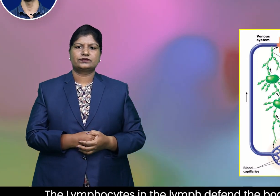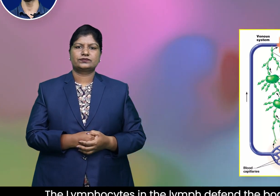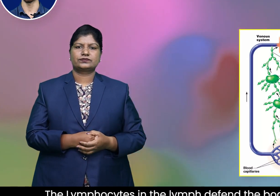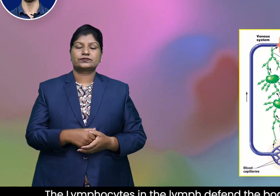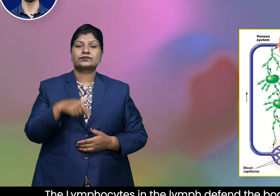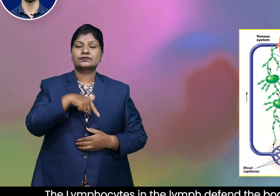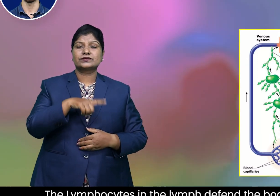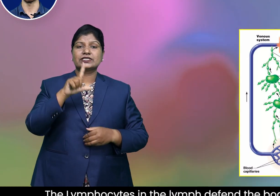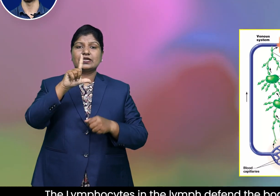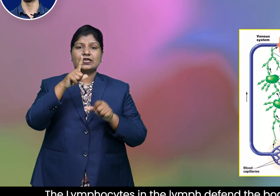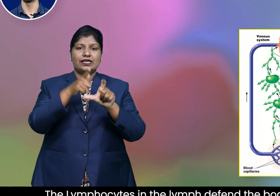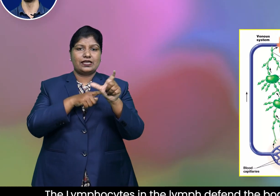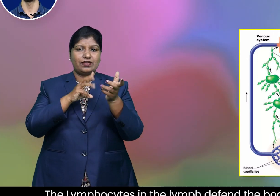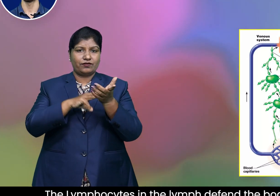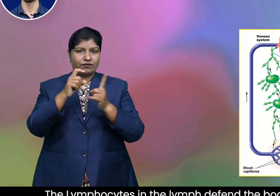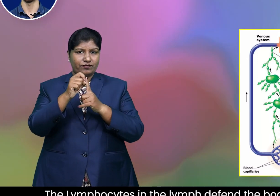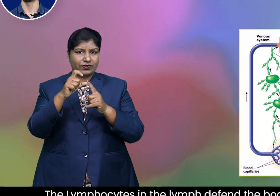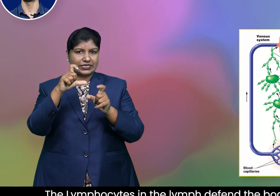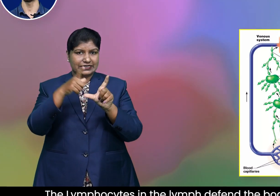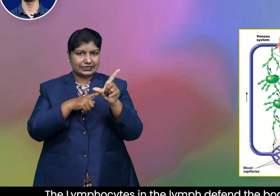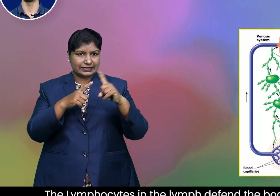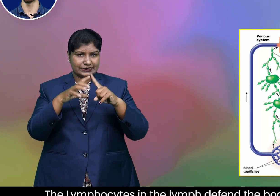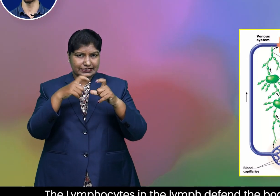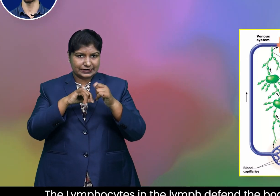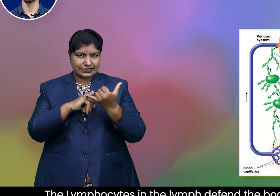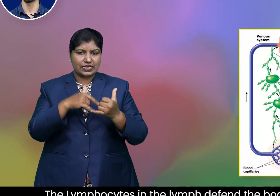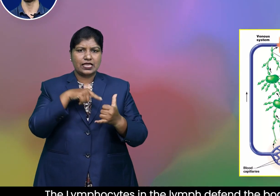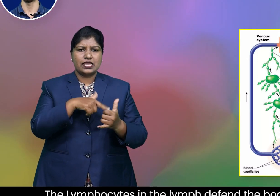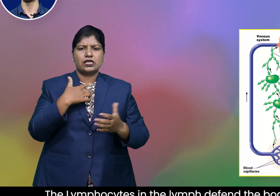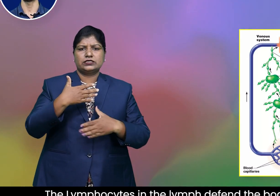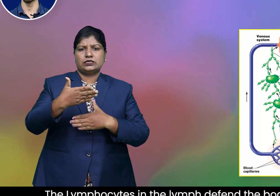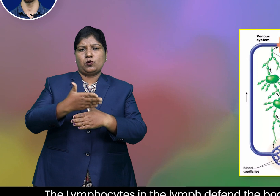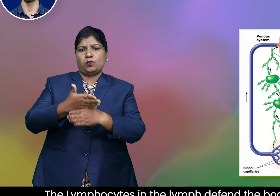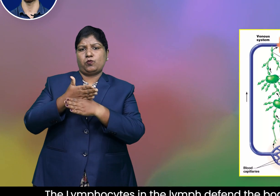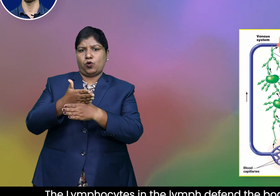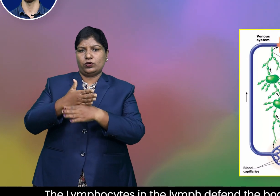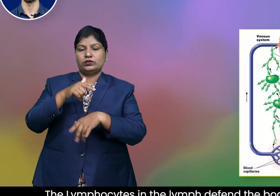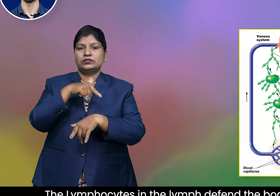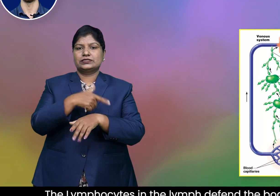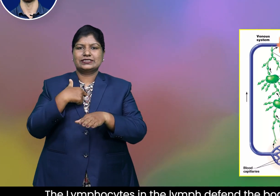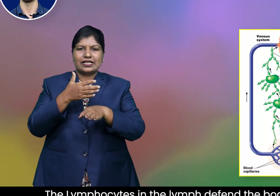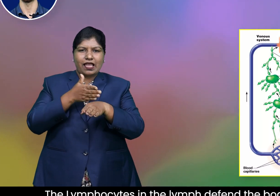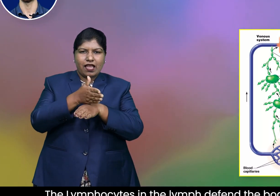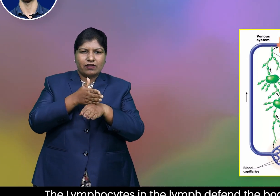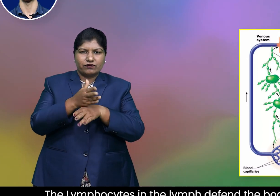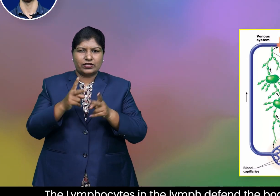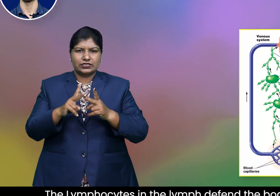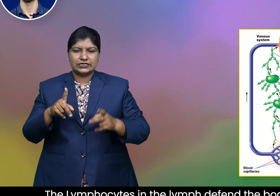The lymphocytes in the lymph defend the body from infections.